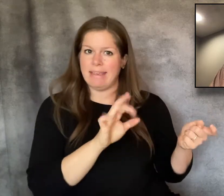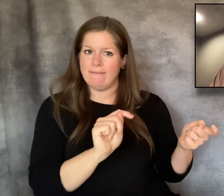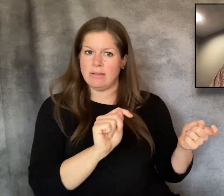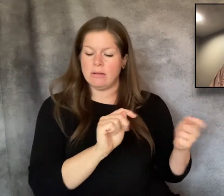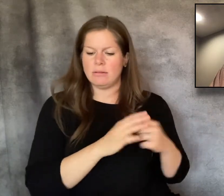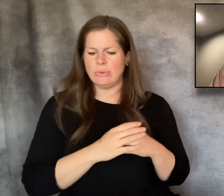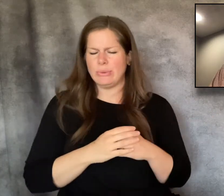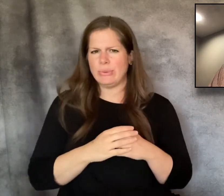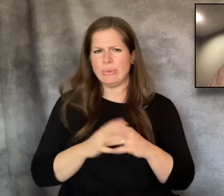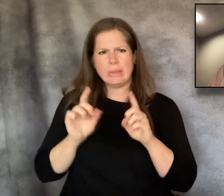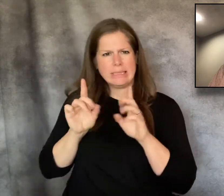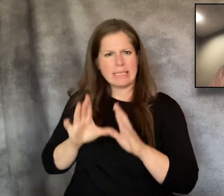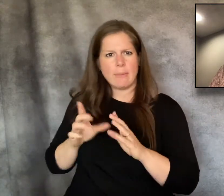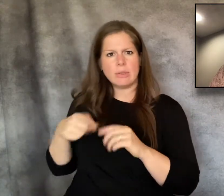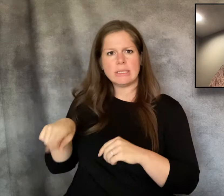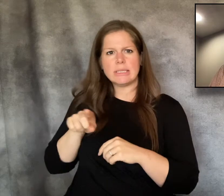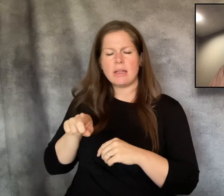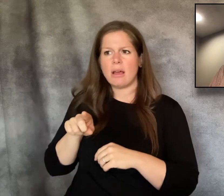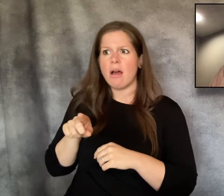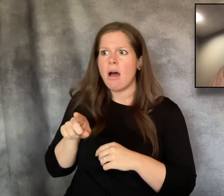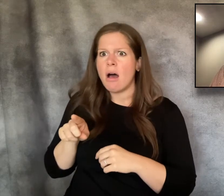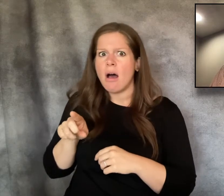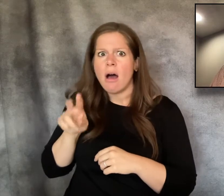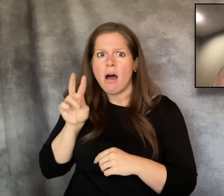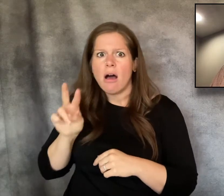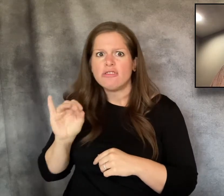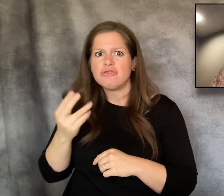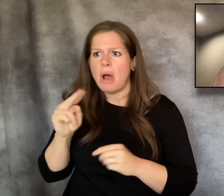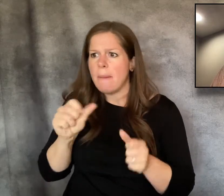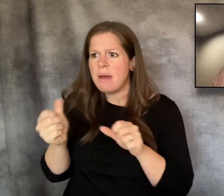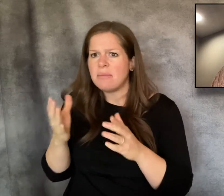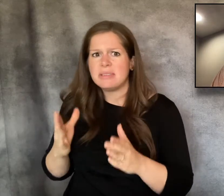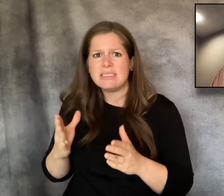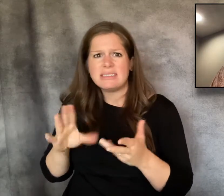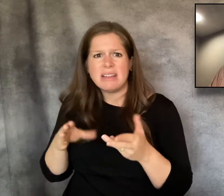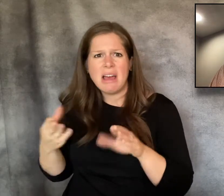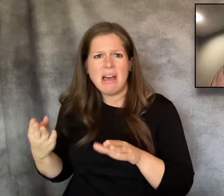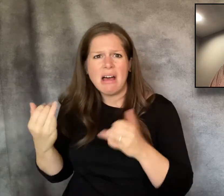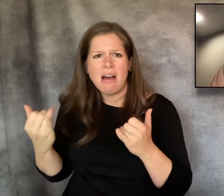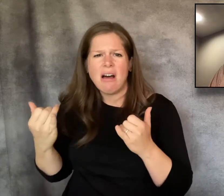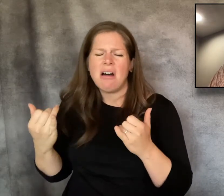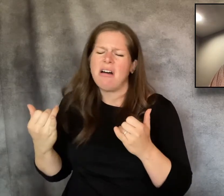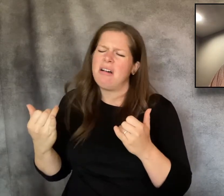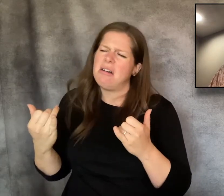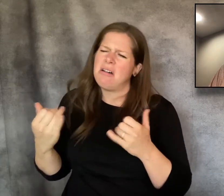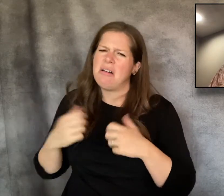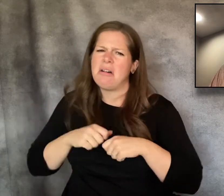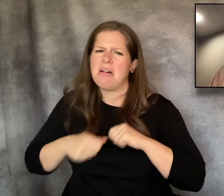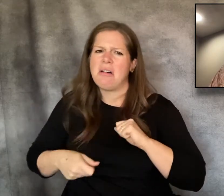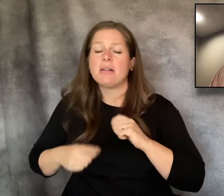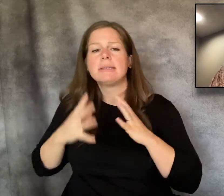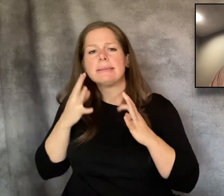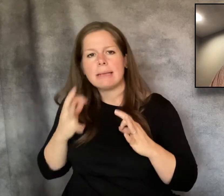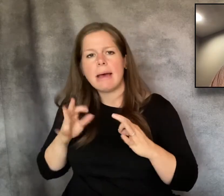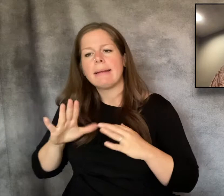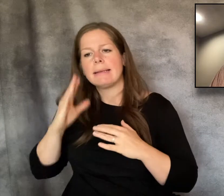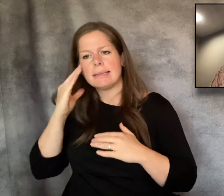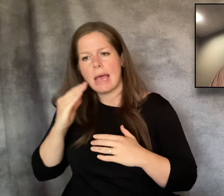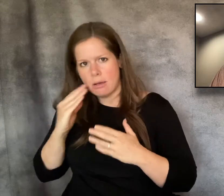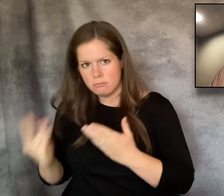What a moment for those men who loved John so much, and to have to find Jesus and tell